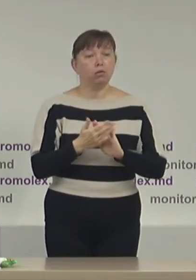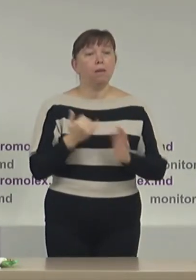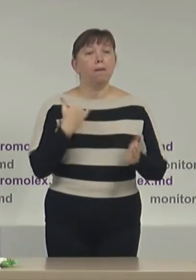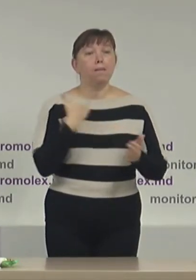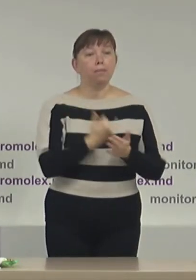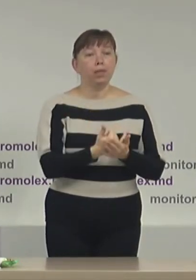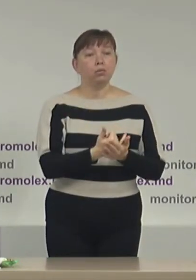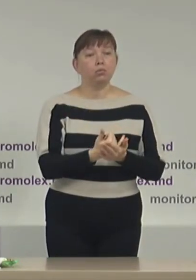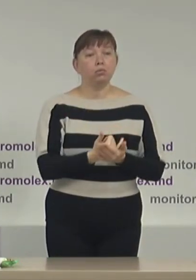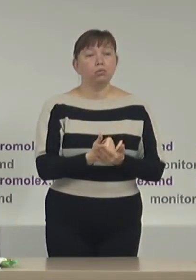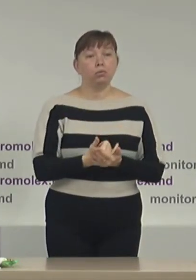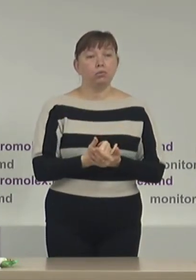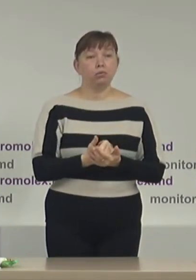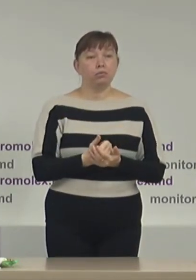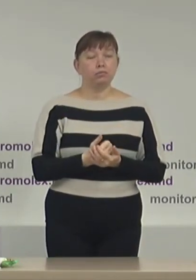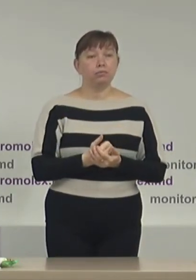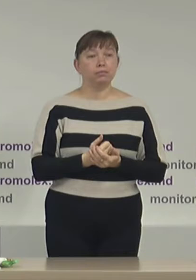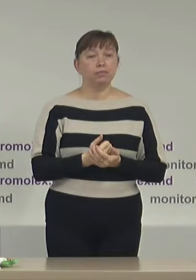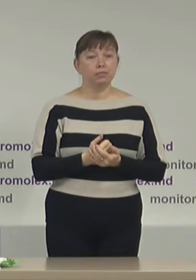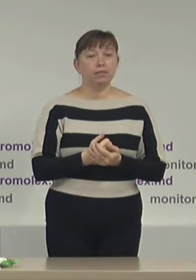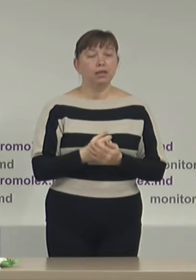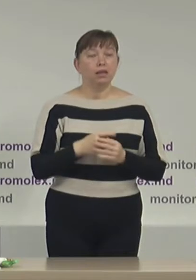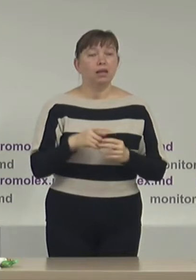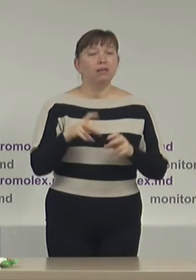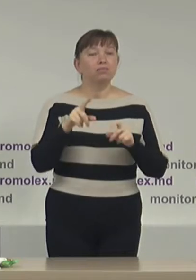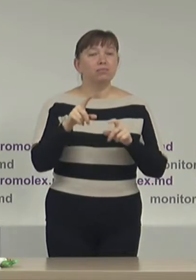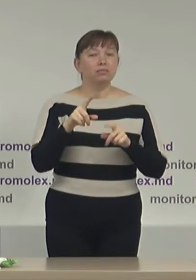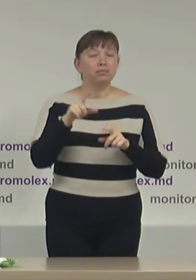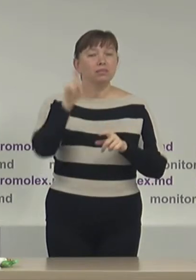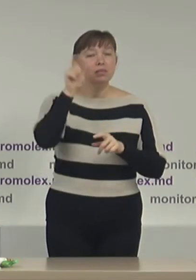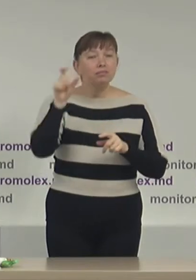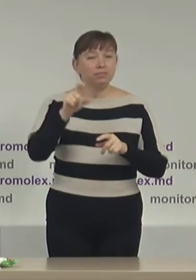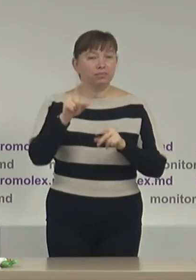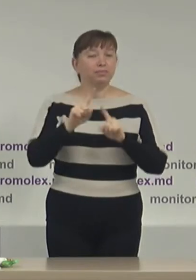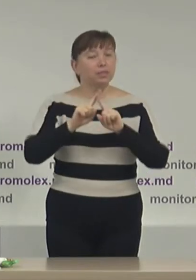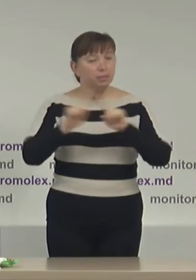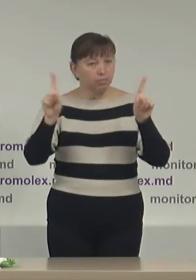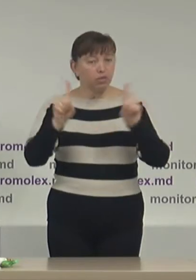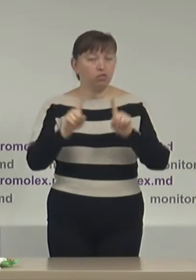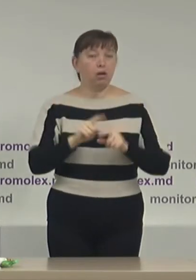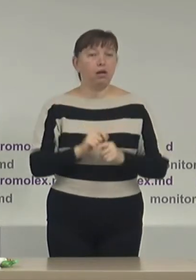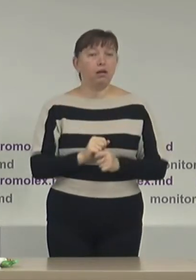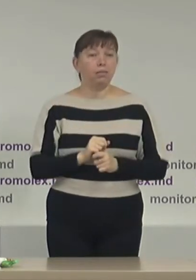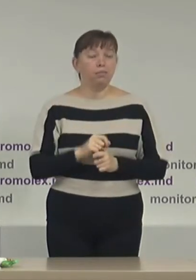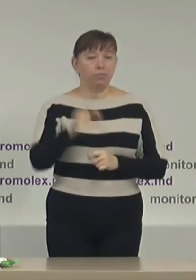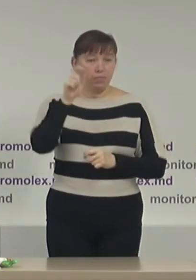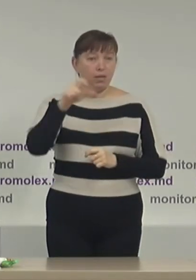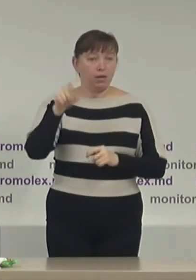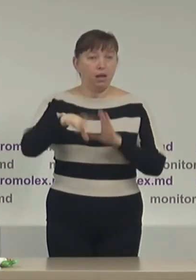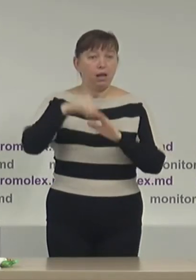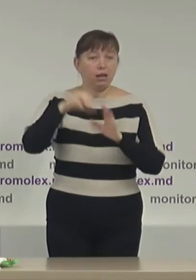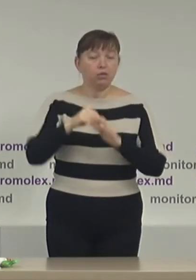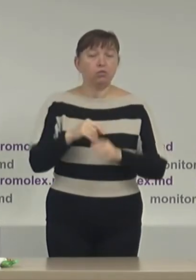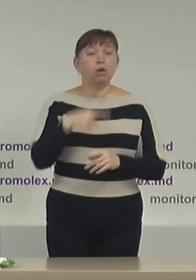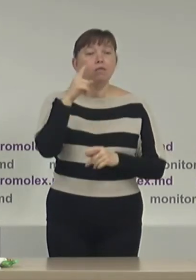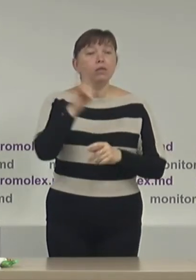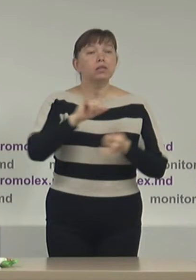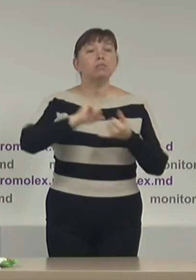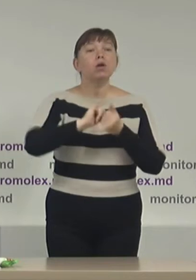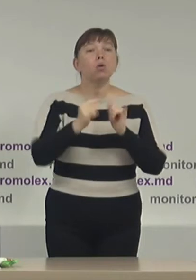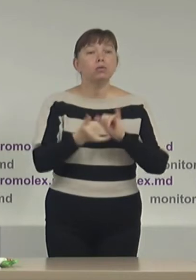and establishing proper conditions for special categories of voters. It is about